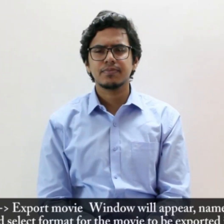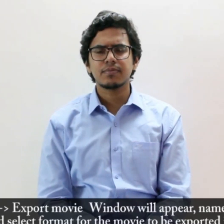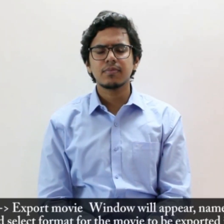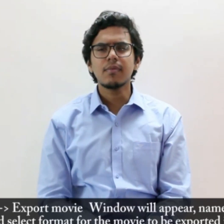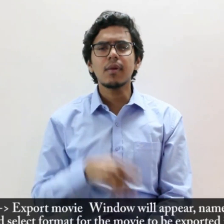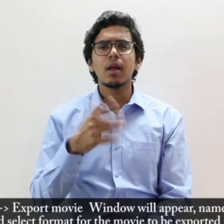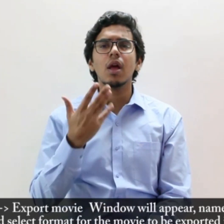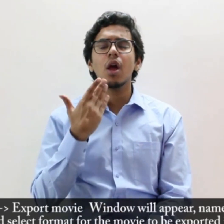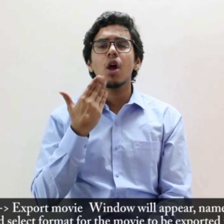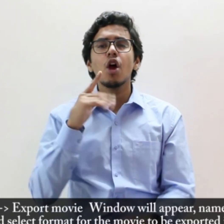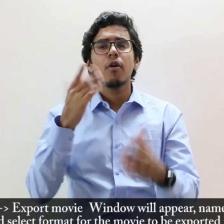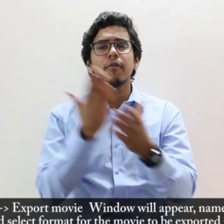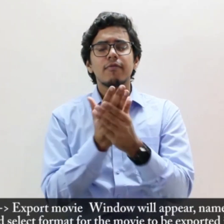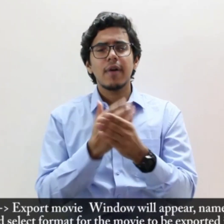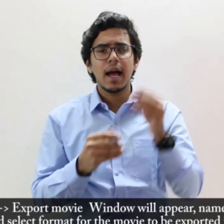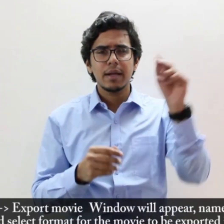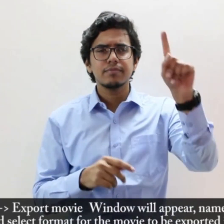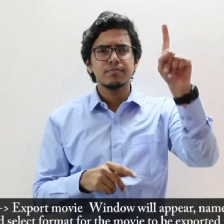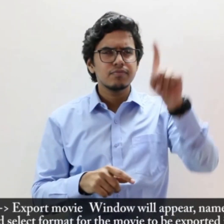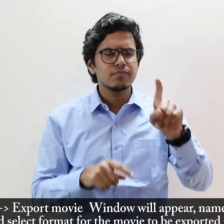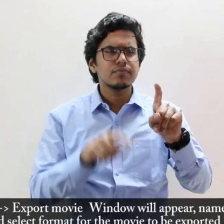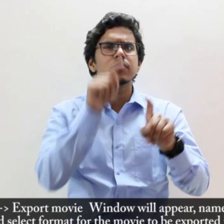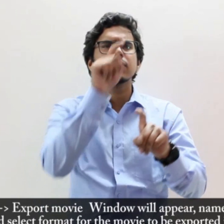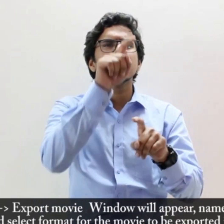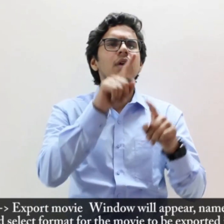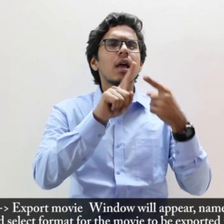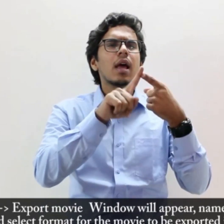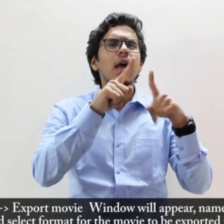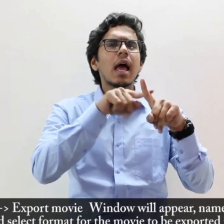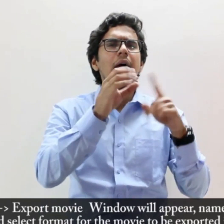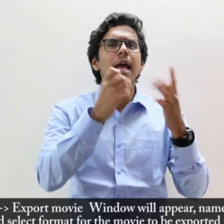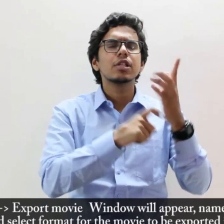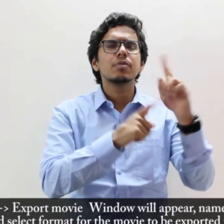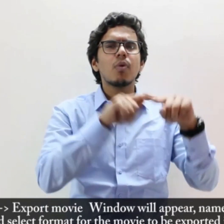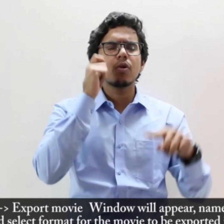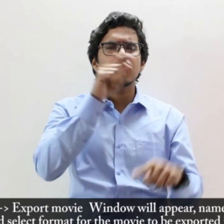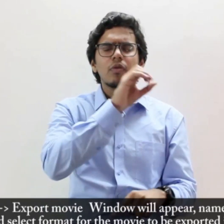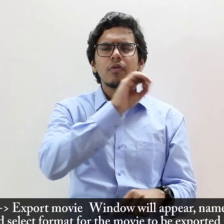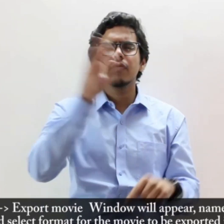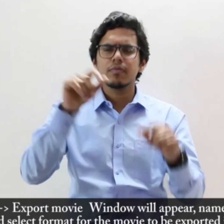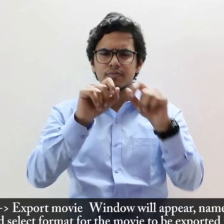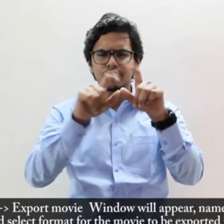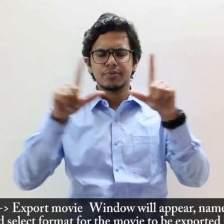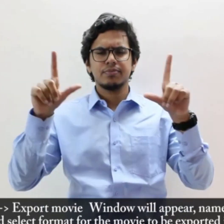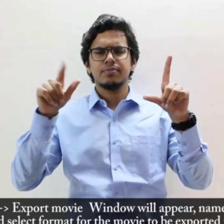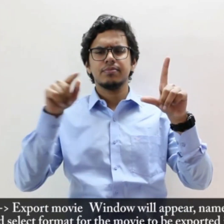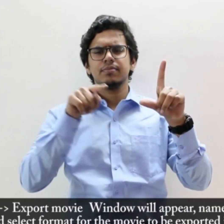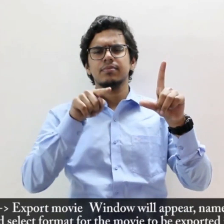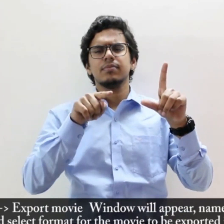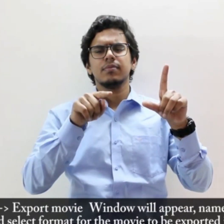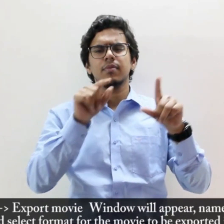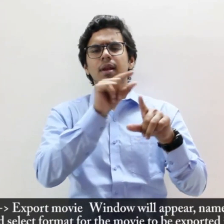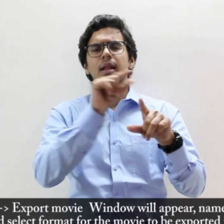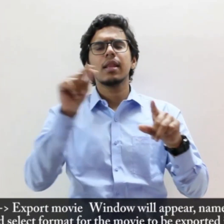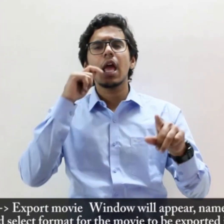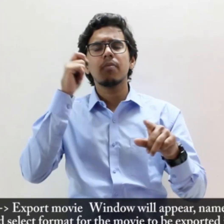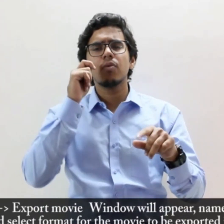Go to File, Export Movie. Window will appear. Name the movie and select